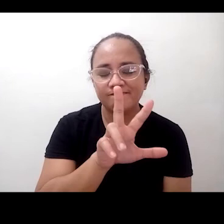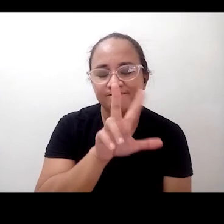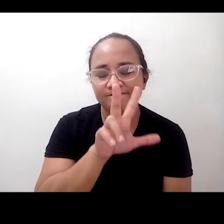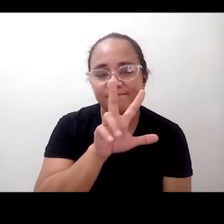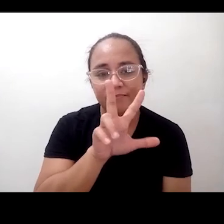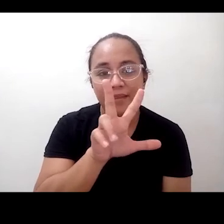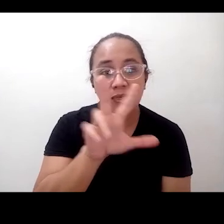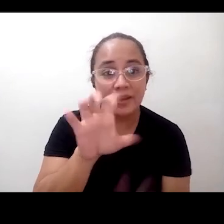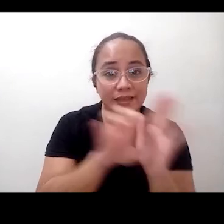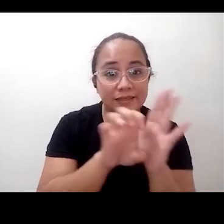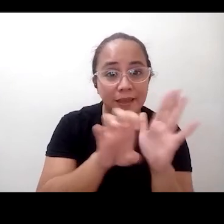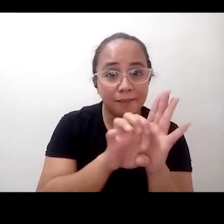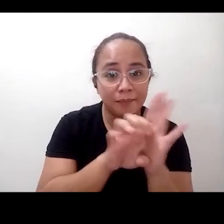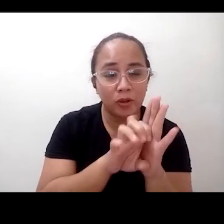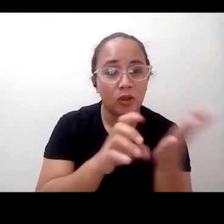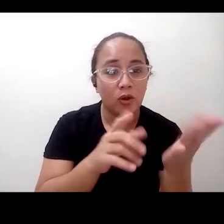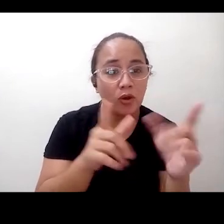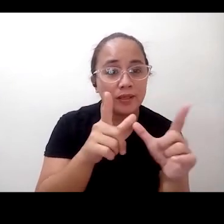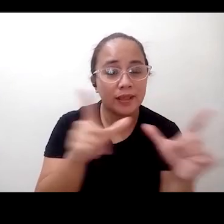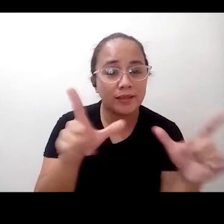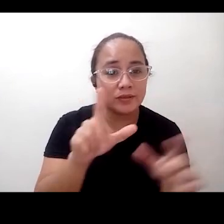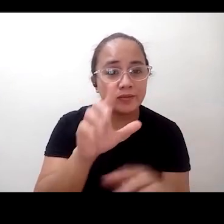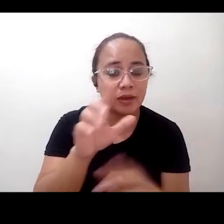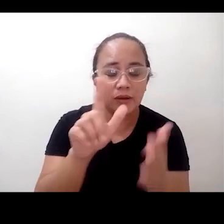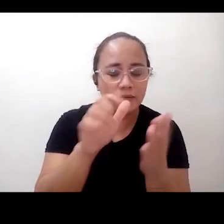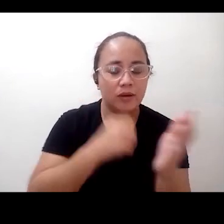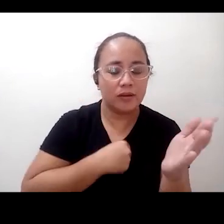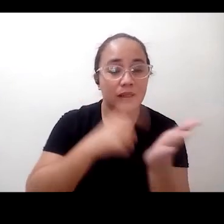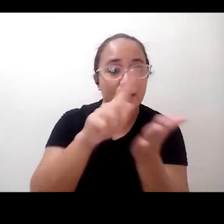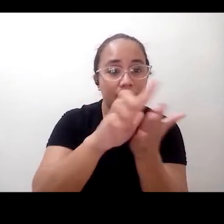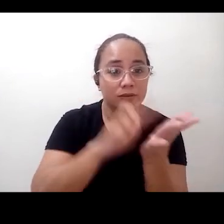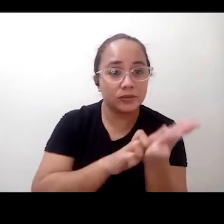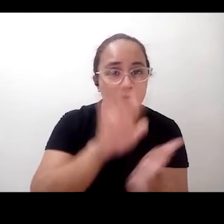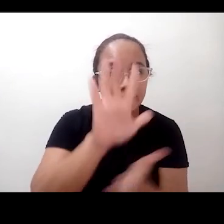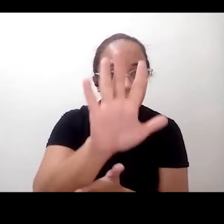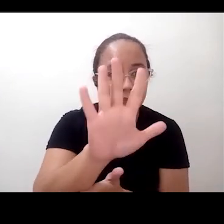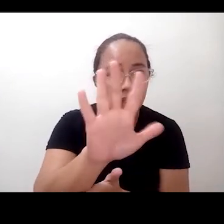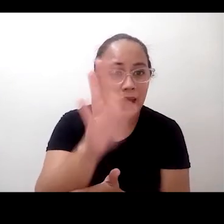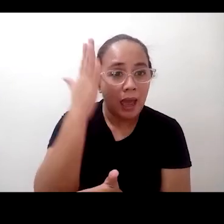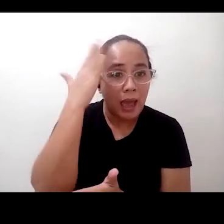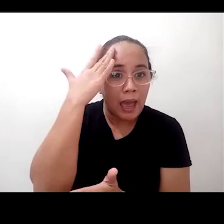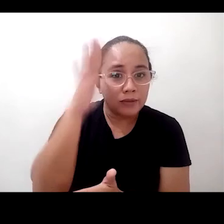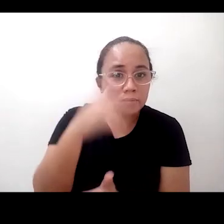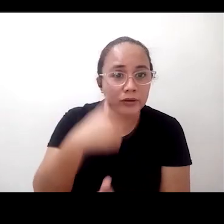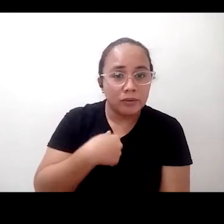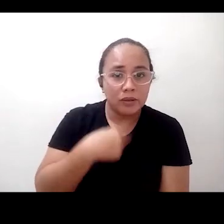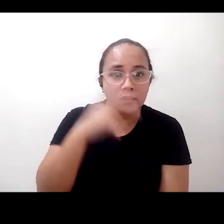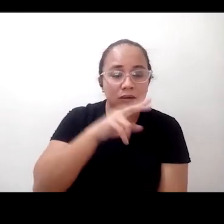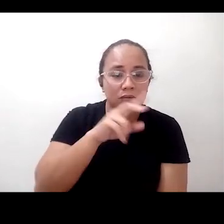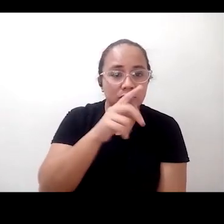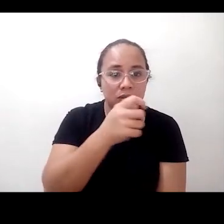samples on lesson 5, I don't know how I deleted the one with 3.